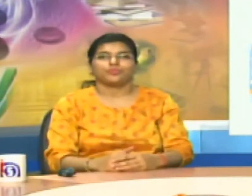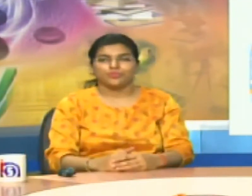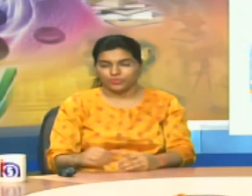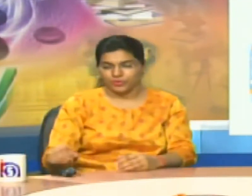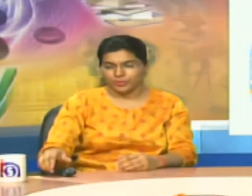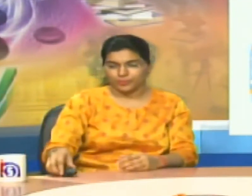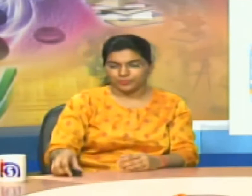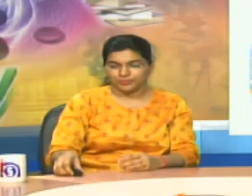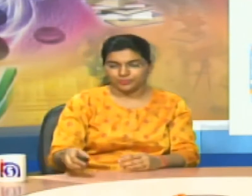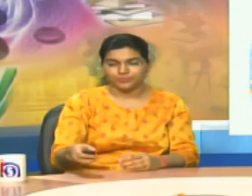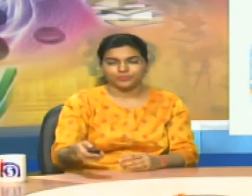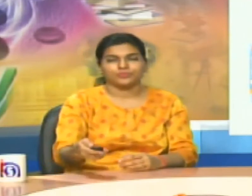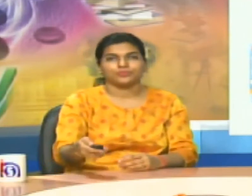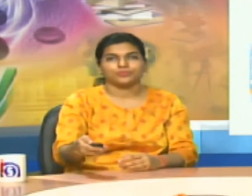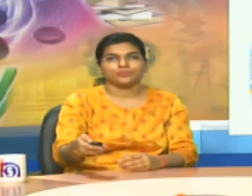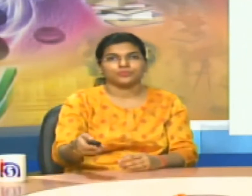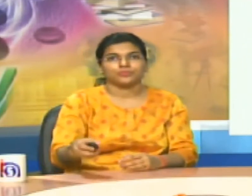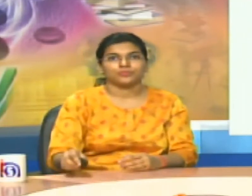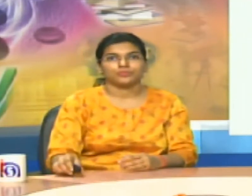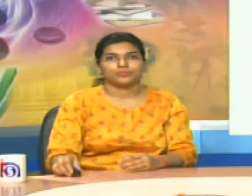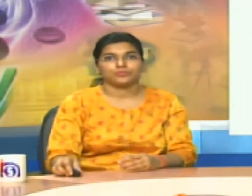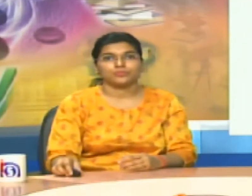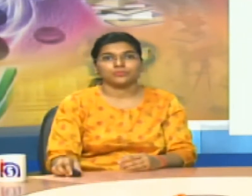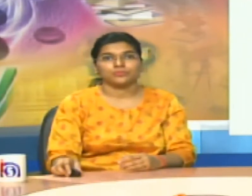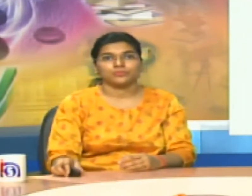lots of work, so we can save our data using protect sheet.